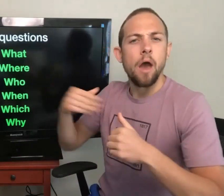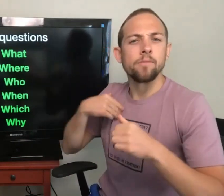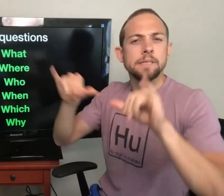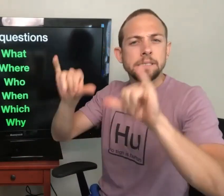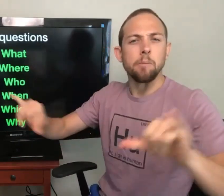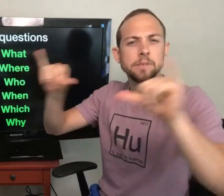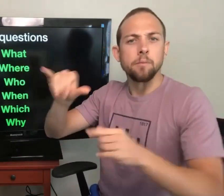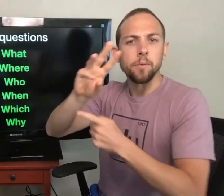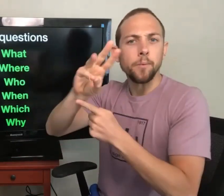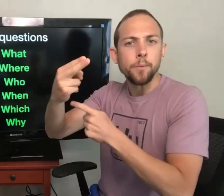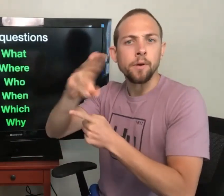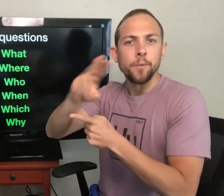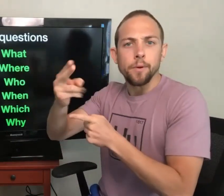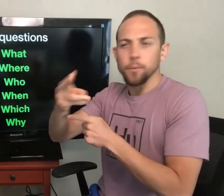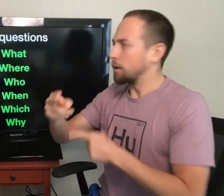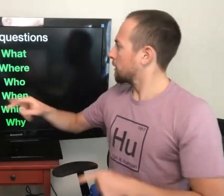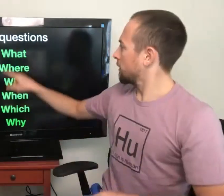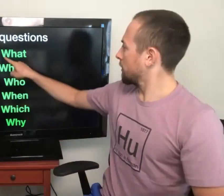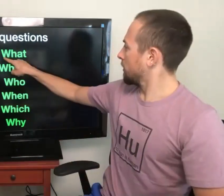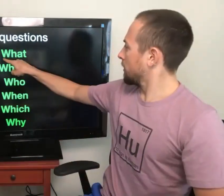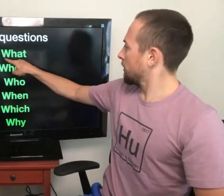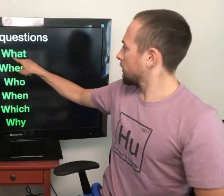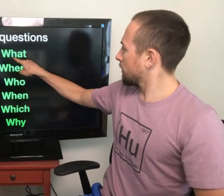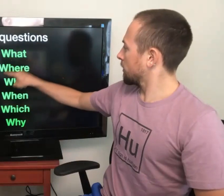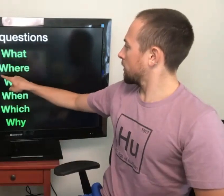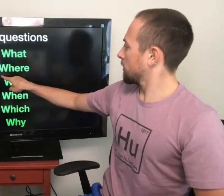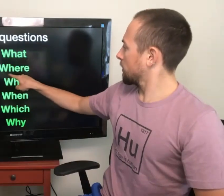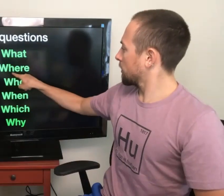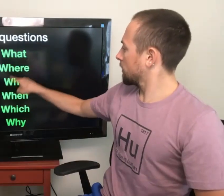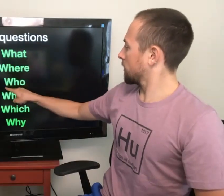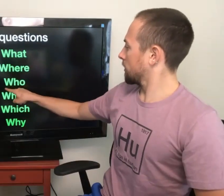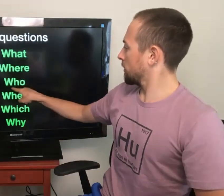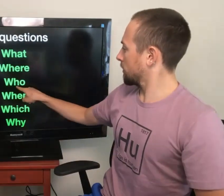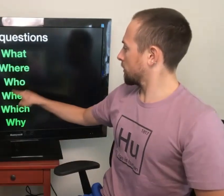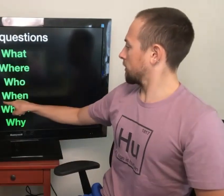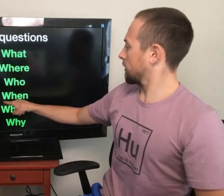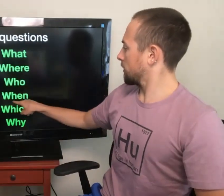the WH questions. You notice some similarities in how each of these words begin?